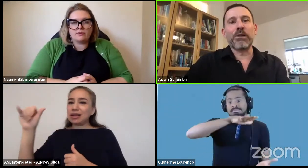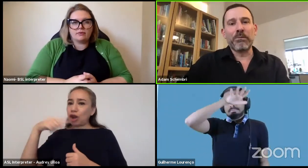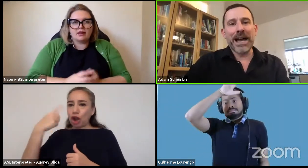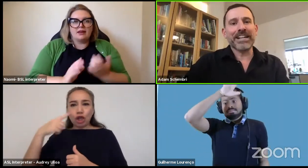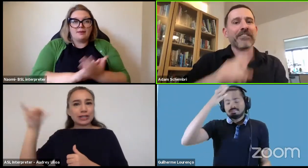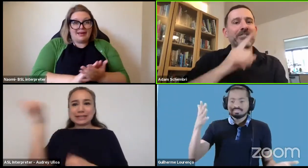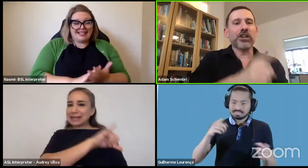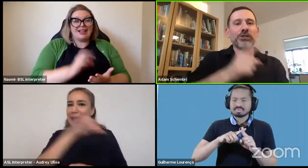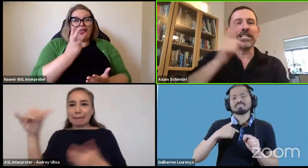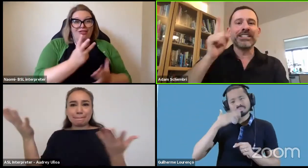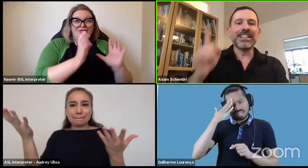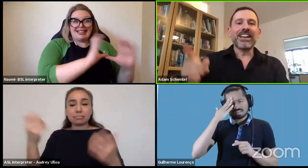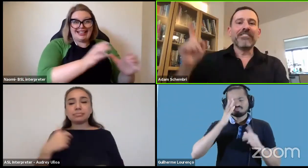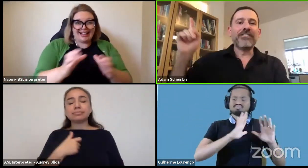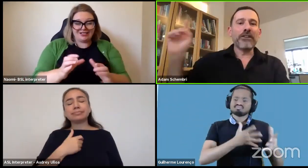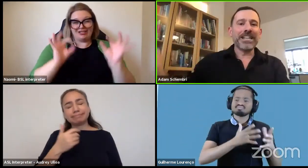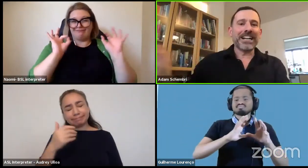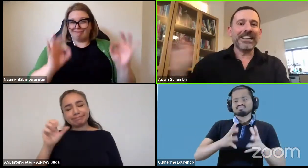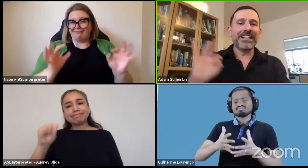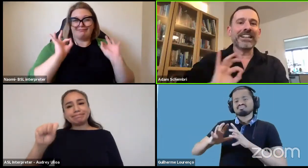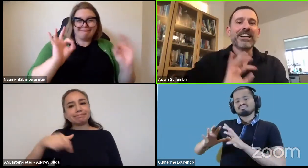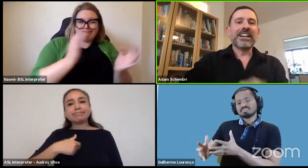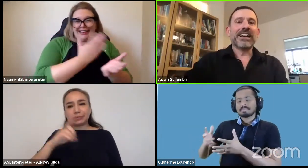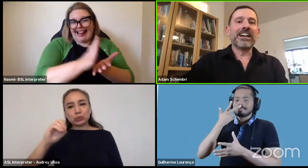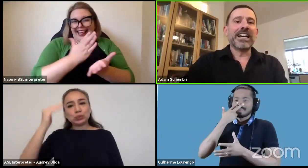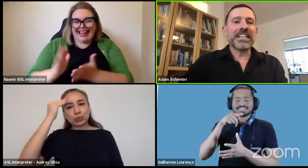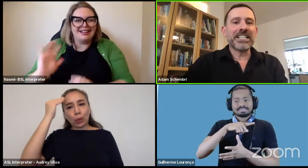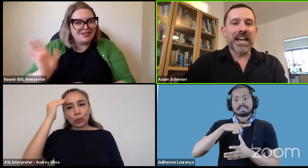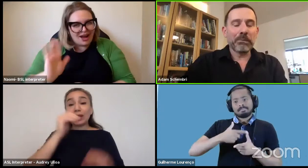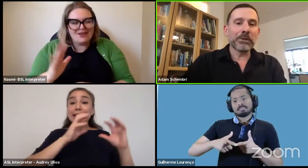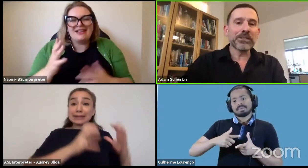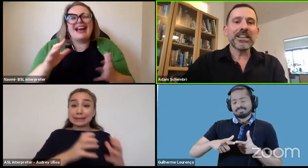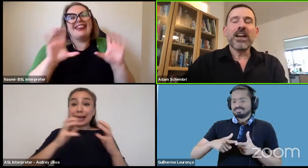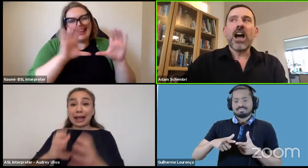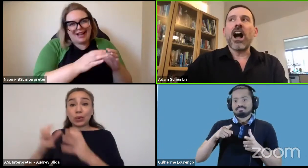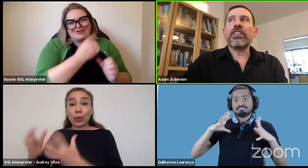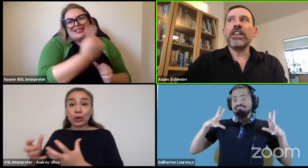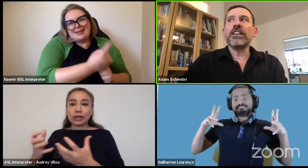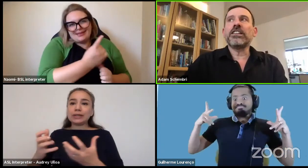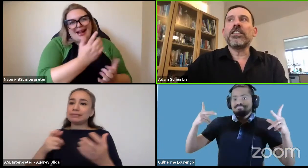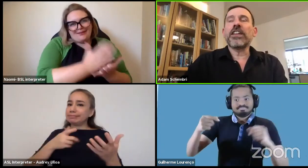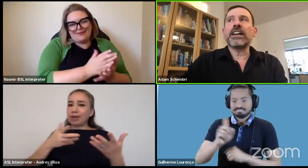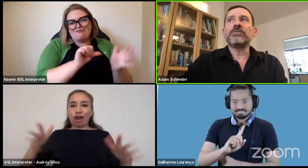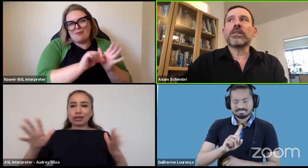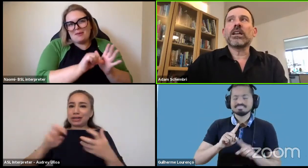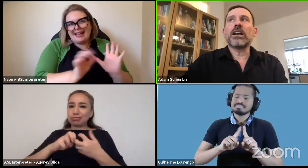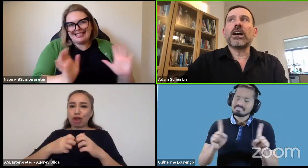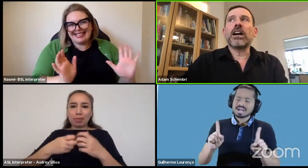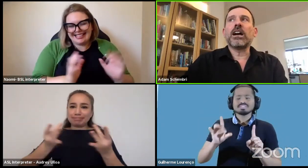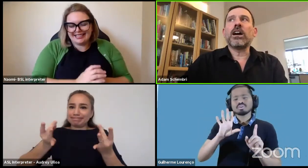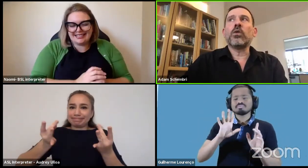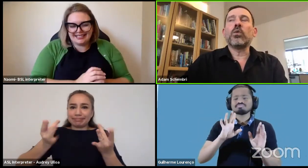themselves problematic. I've chosen very clear examples. I think that